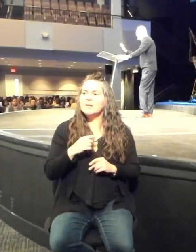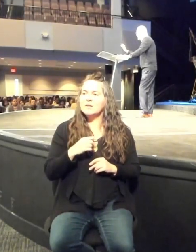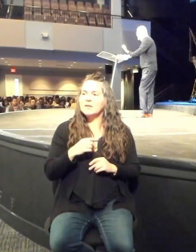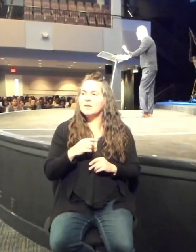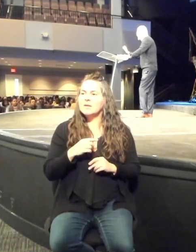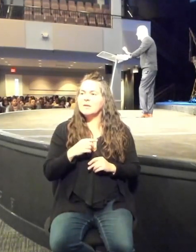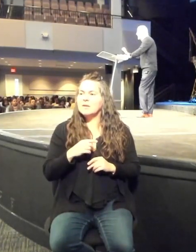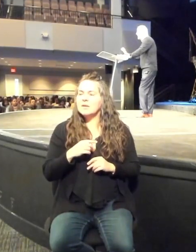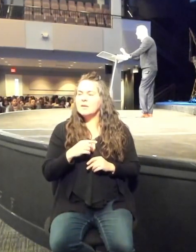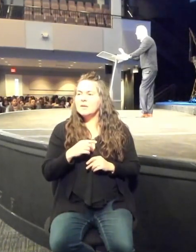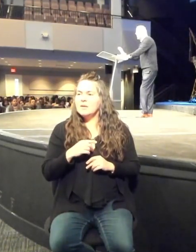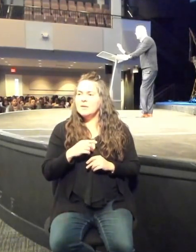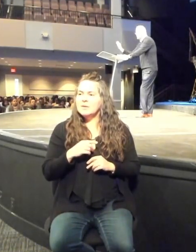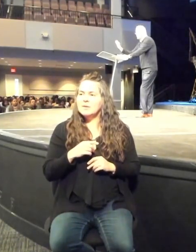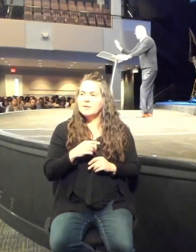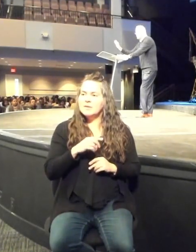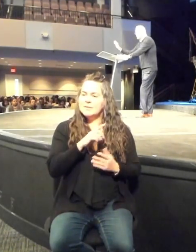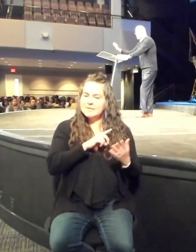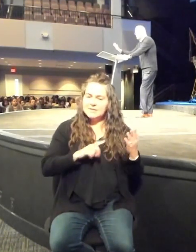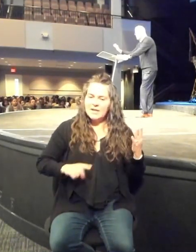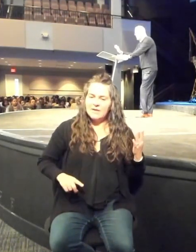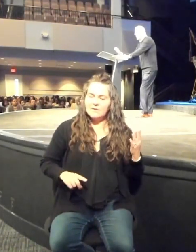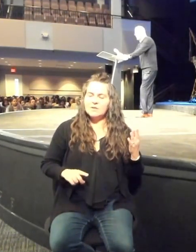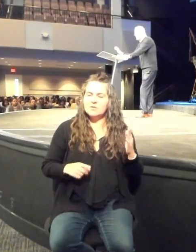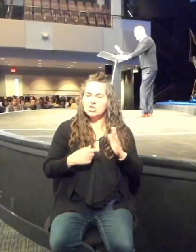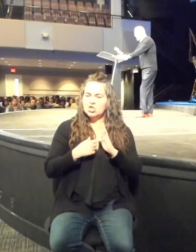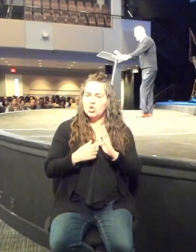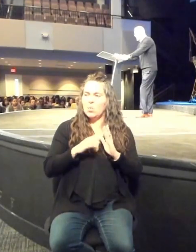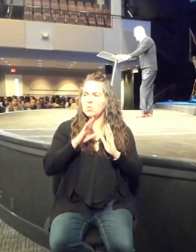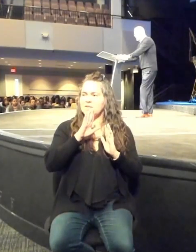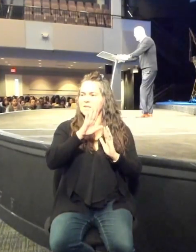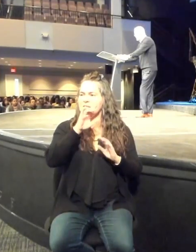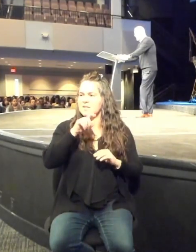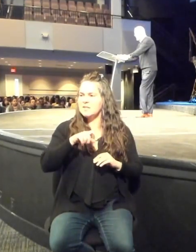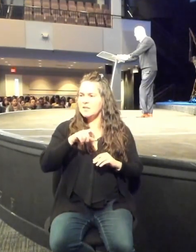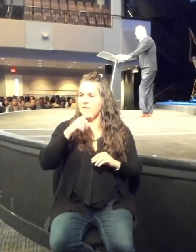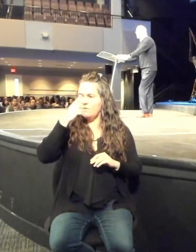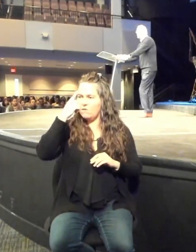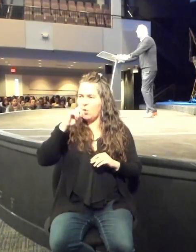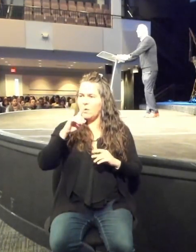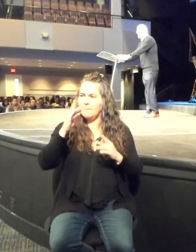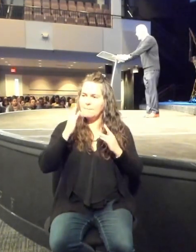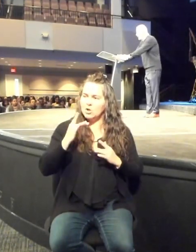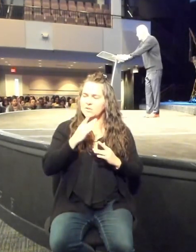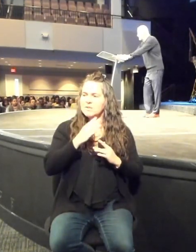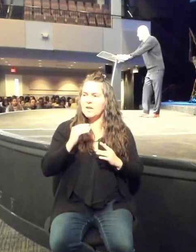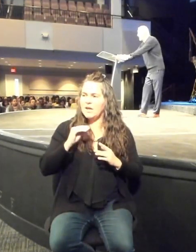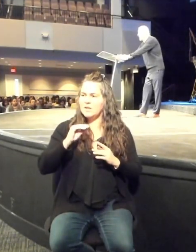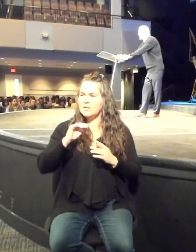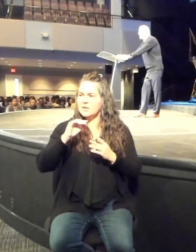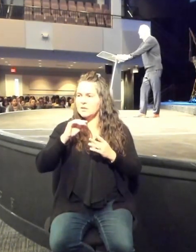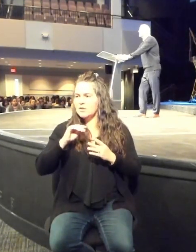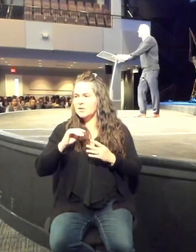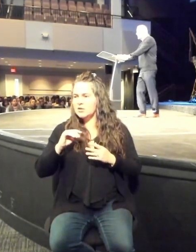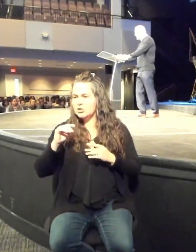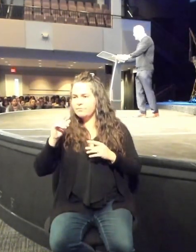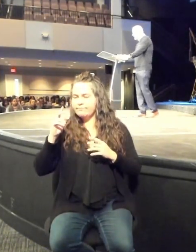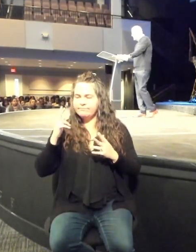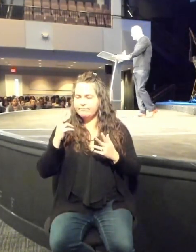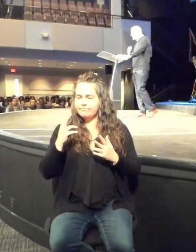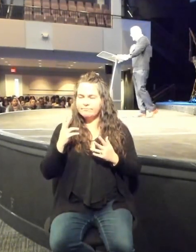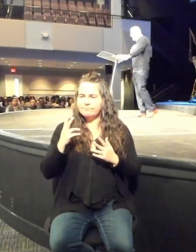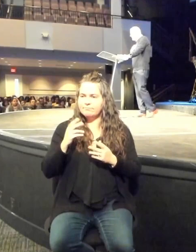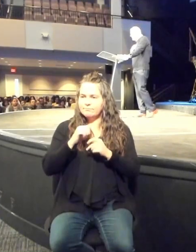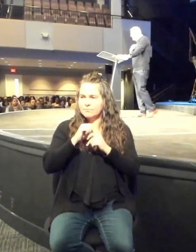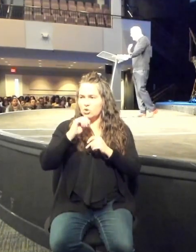tenderly communicating his need for mercy and grace from God. "For day and night your hand was heavy on me. My strength